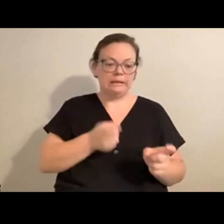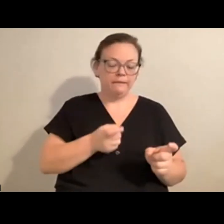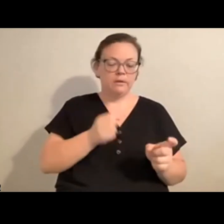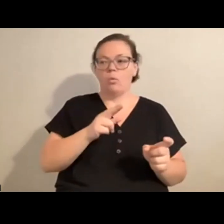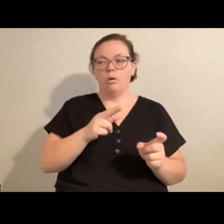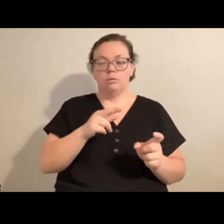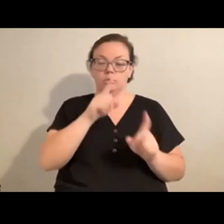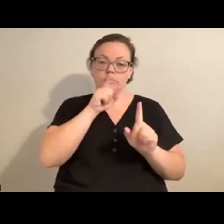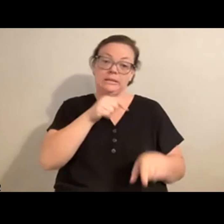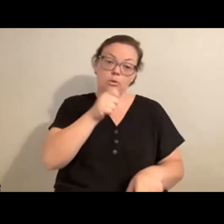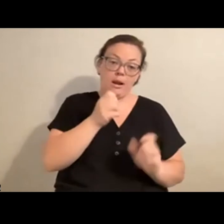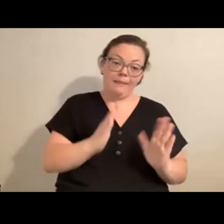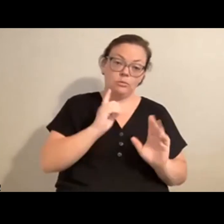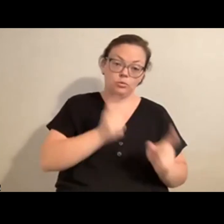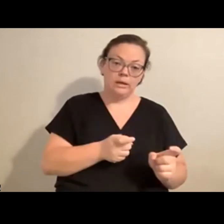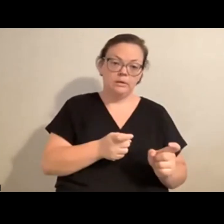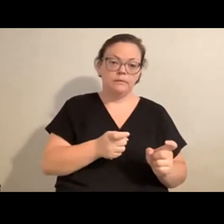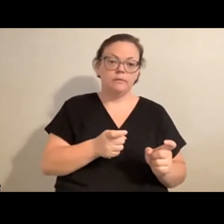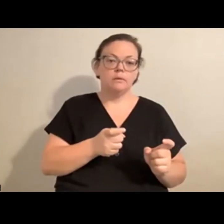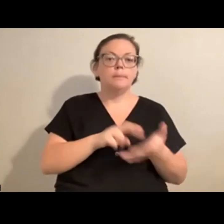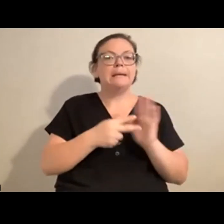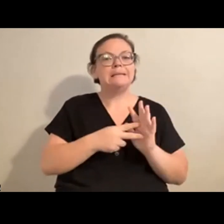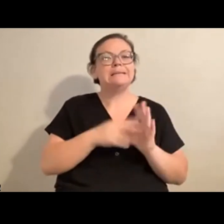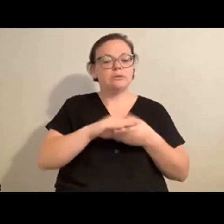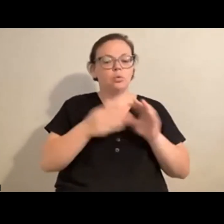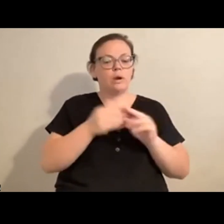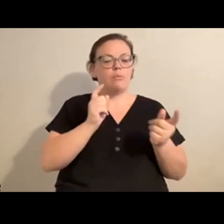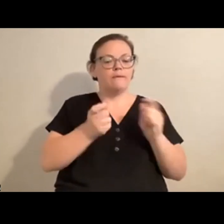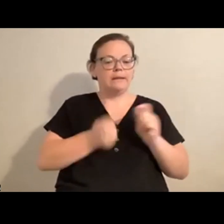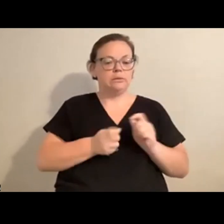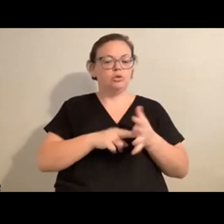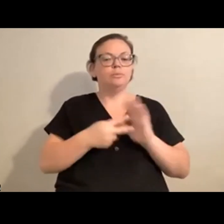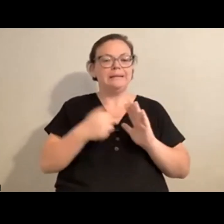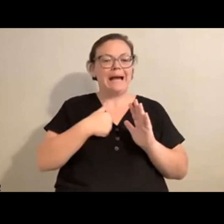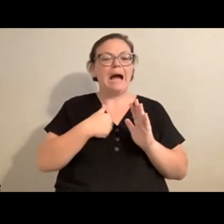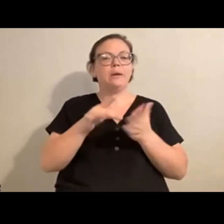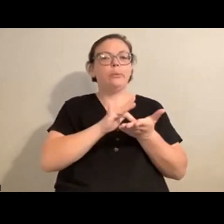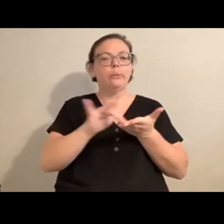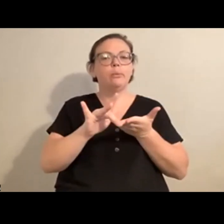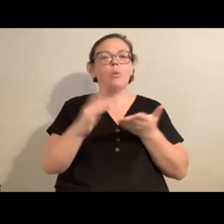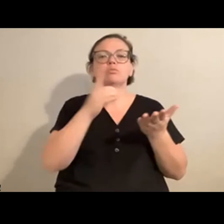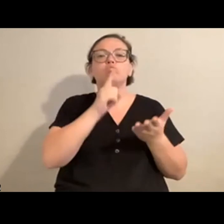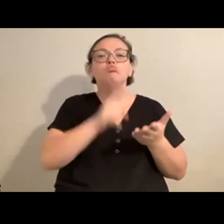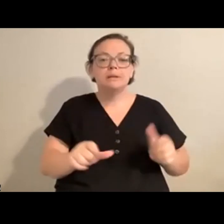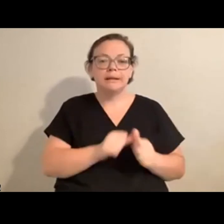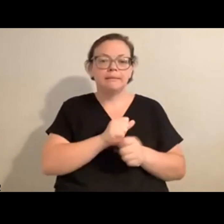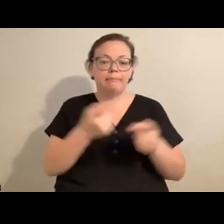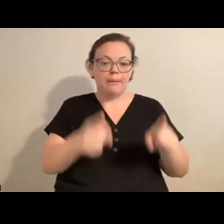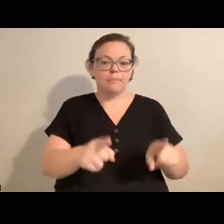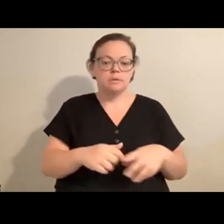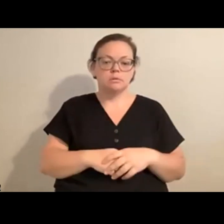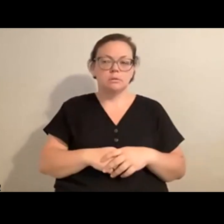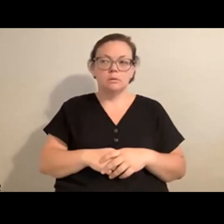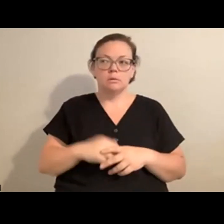permitted to give, I'm revising and therefore erasing what actually happened, what the bureaucracy of the